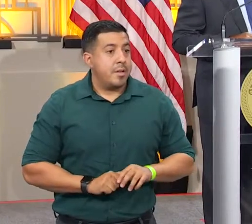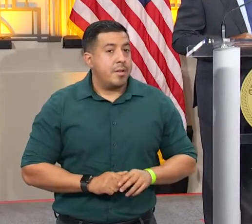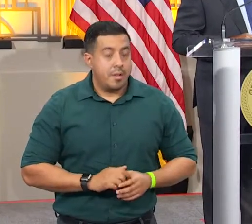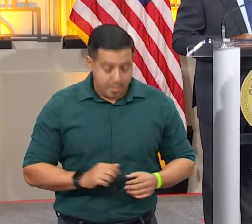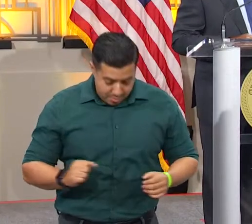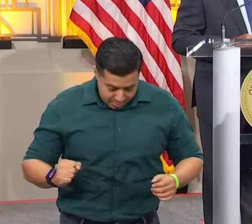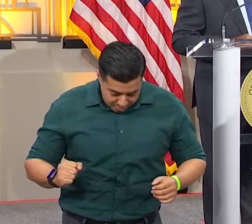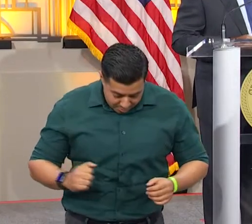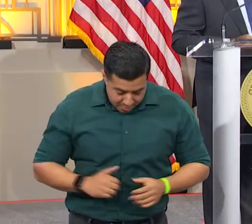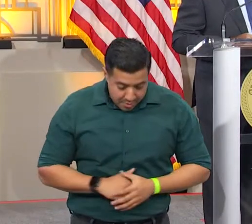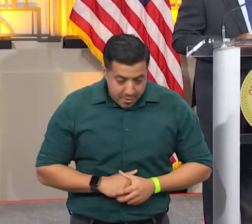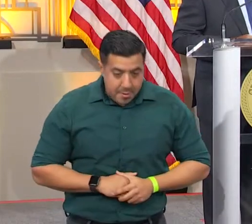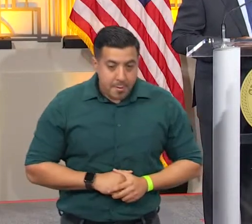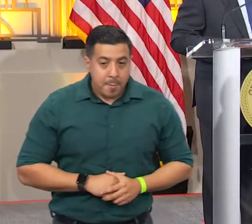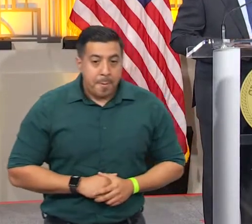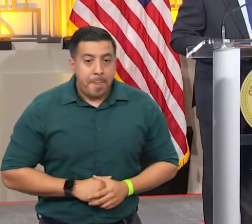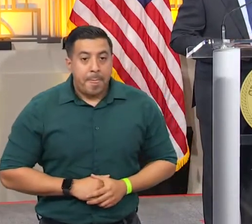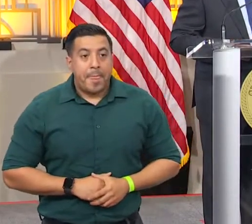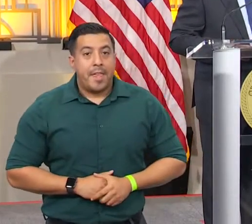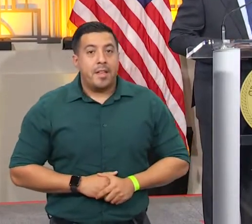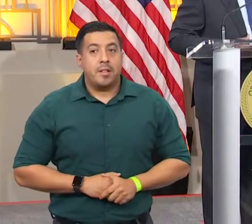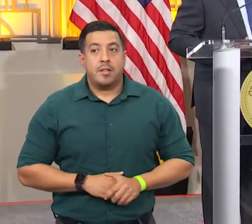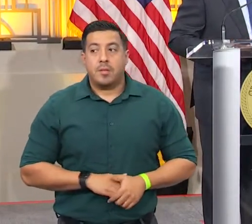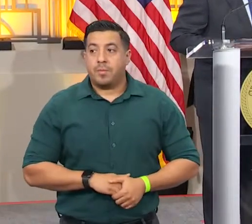Mike, Bob,